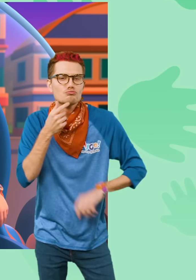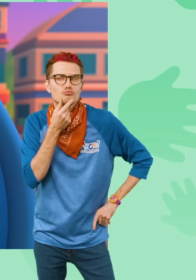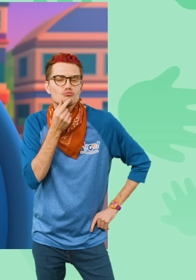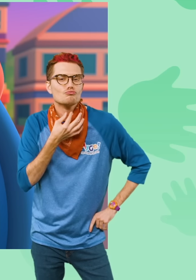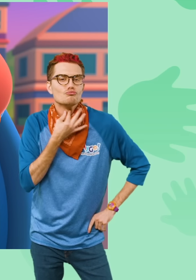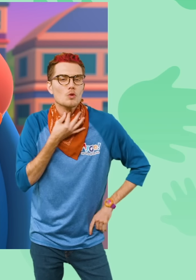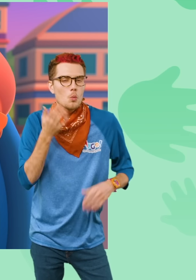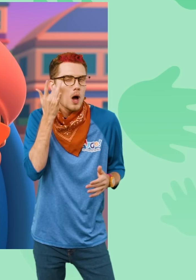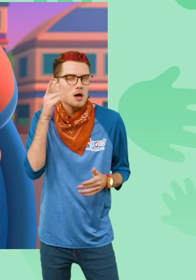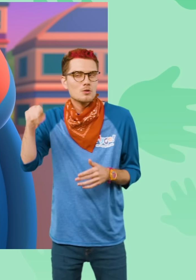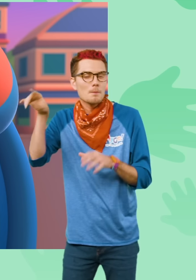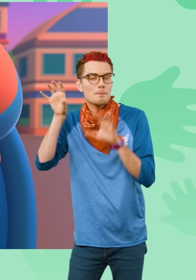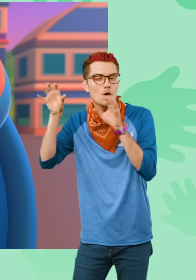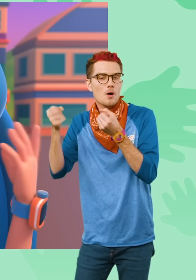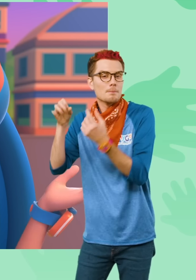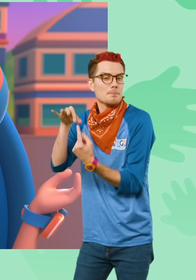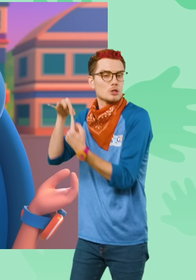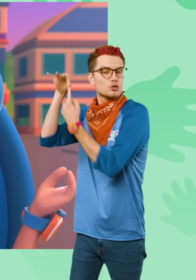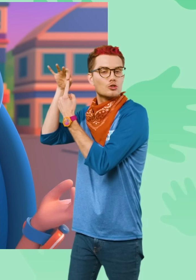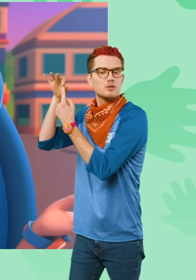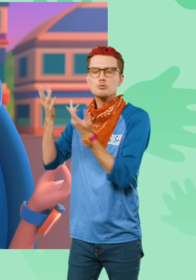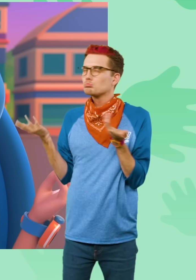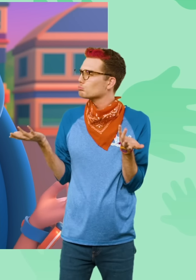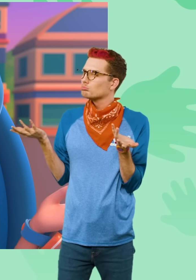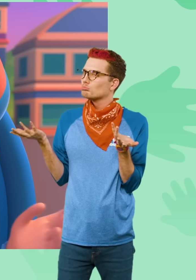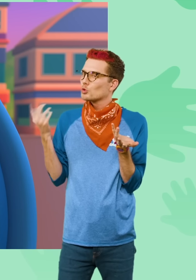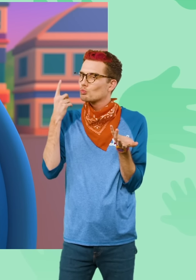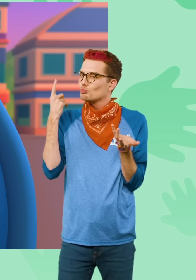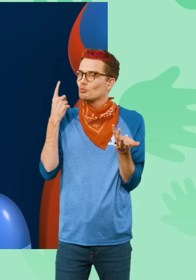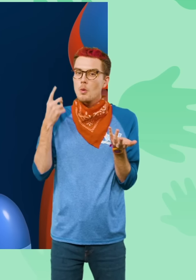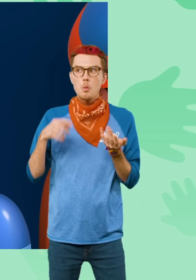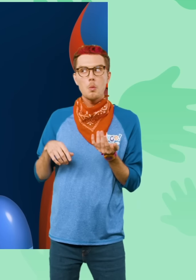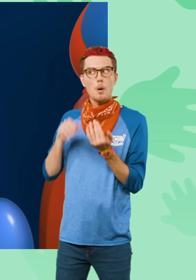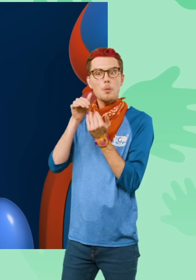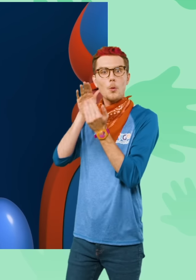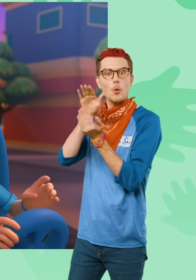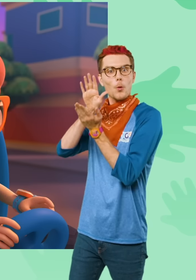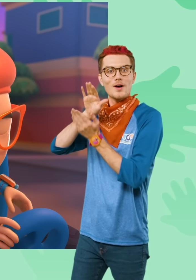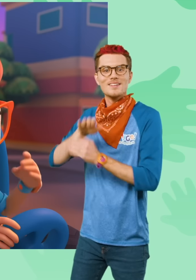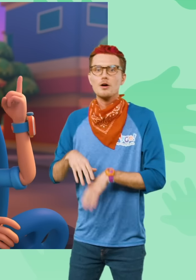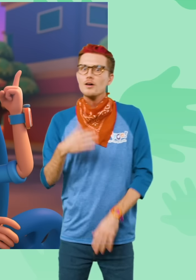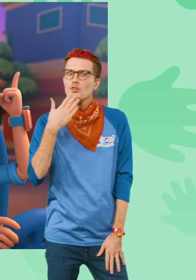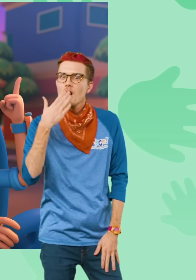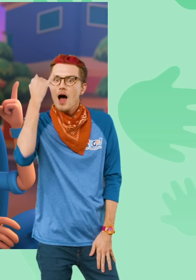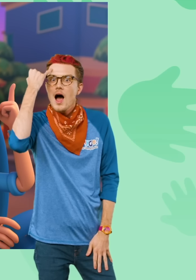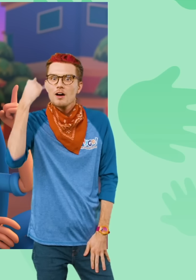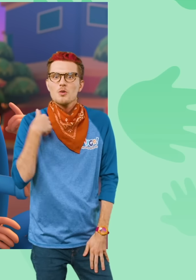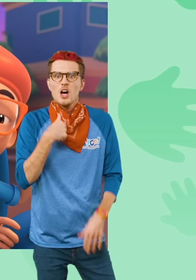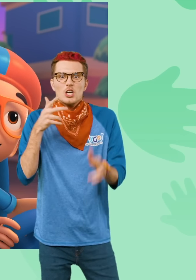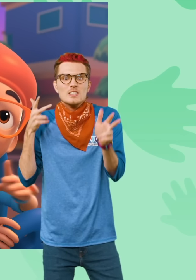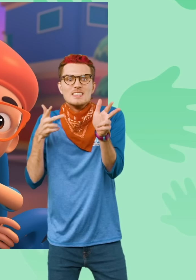truck. I wonder, what makes a monster truck special? Good